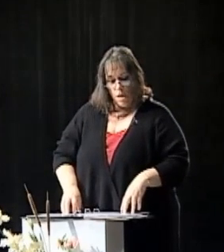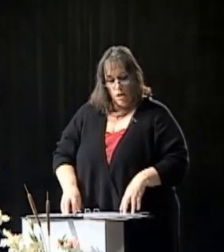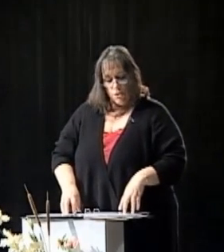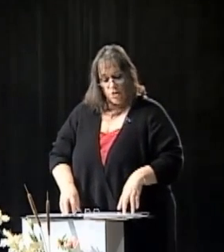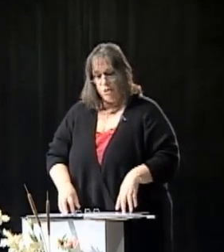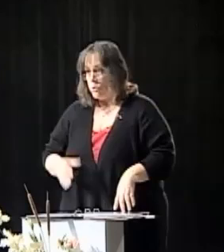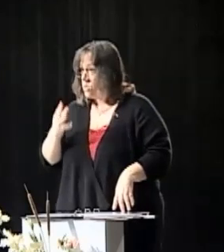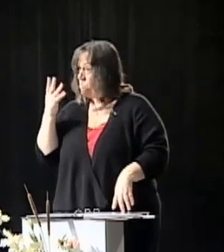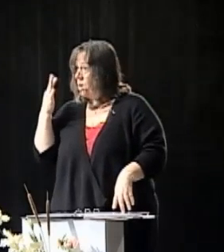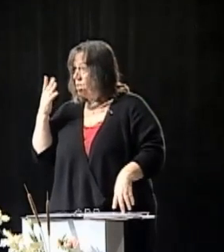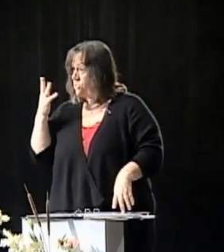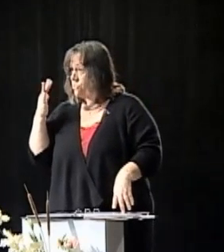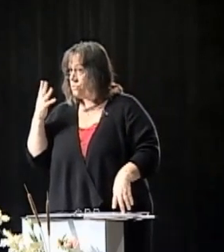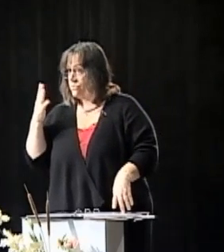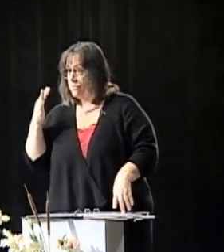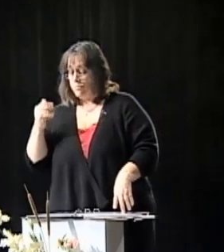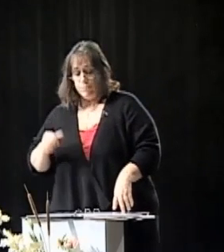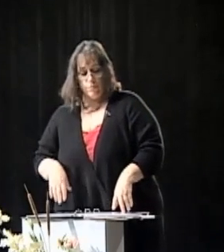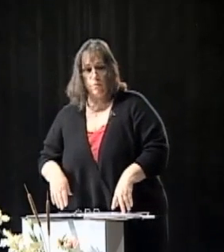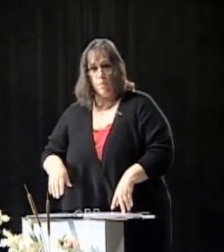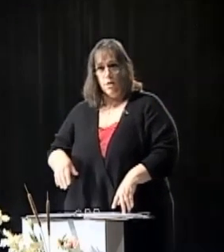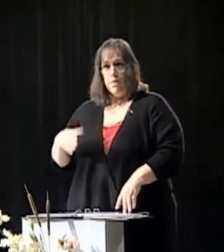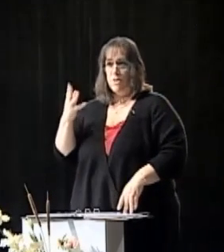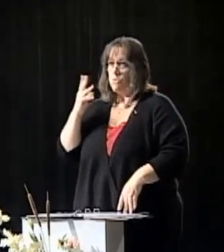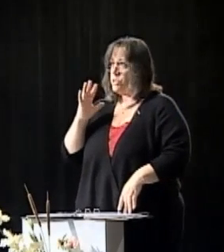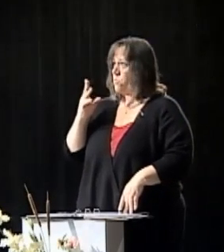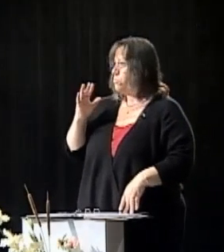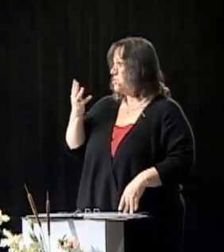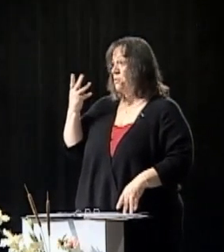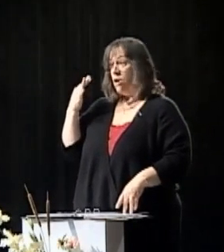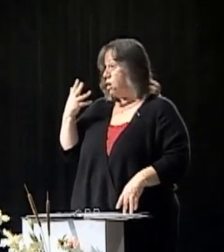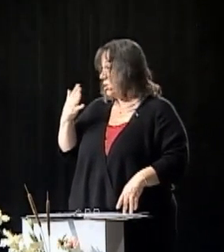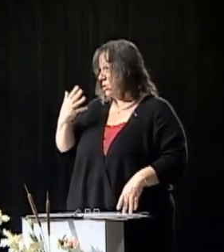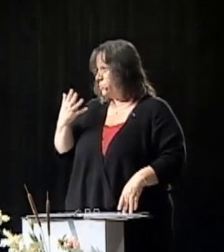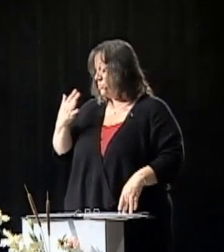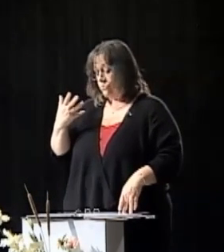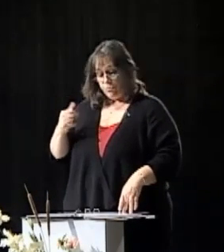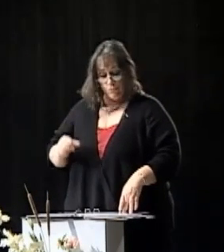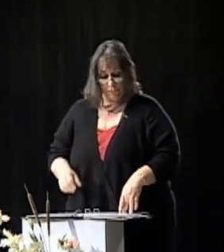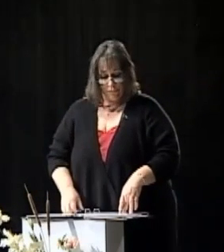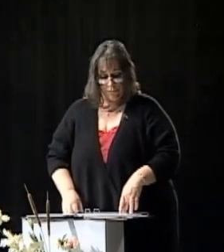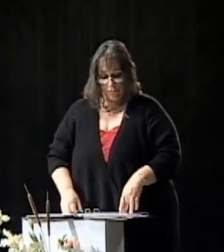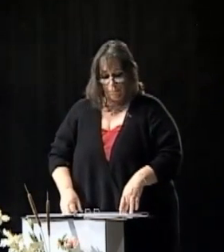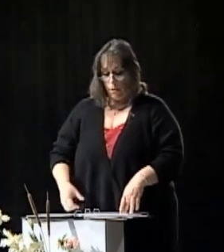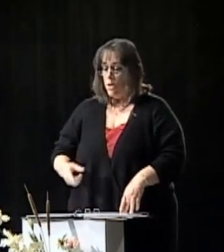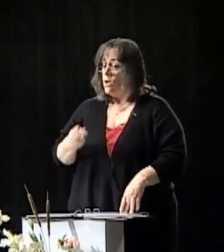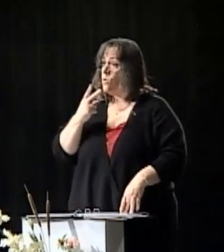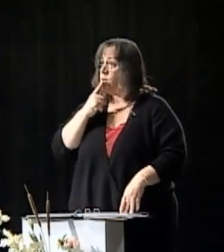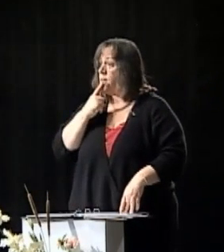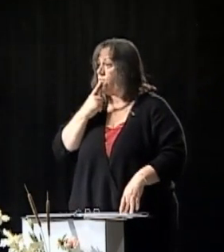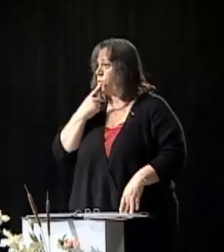So let's do some colors. This would just represent all colors. We have